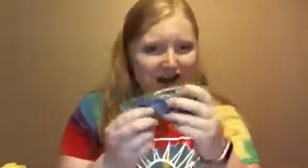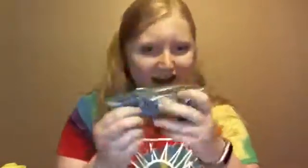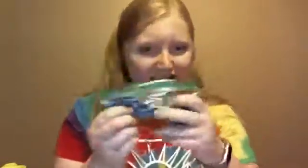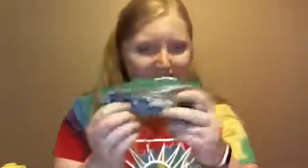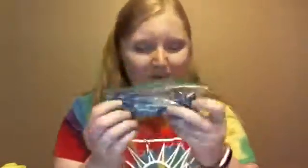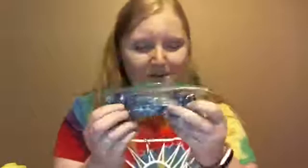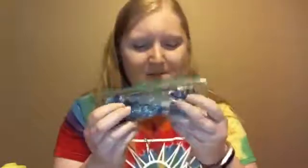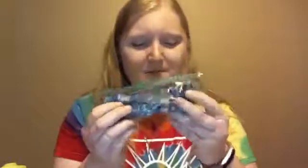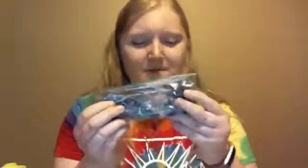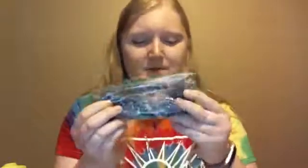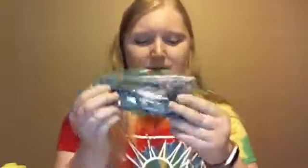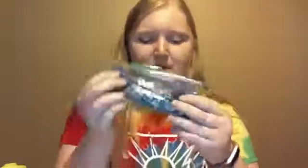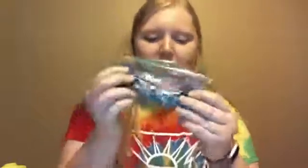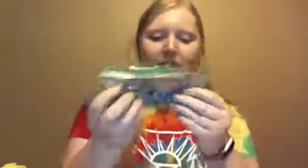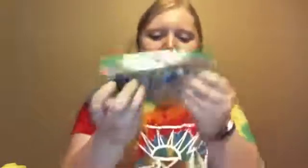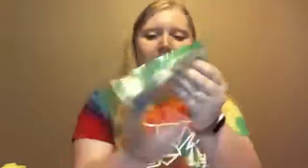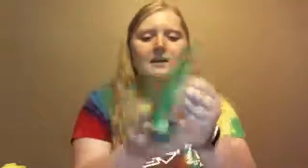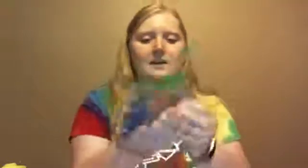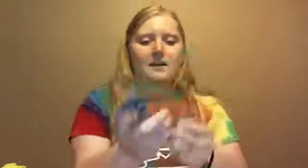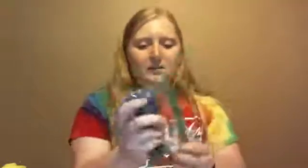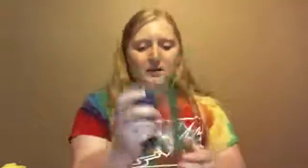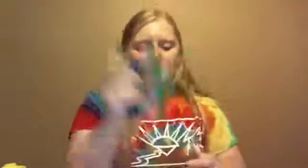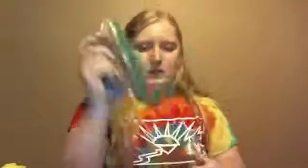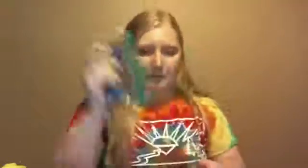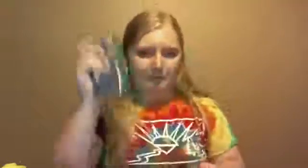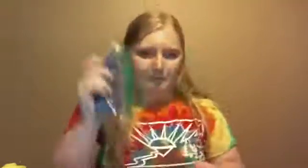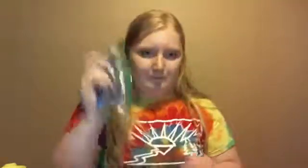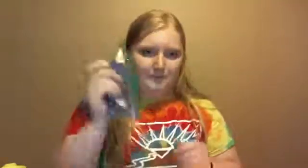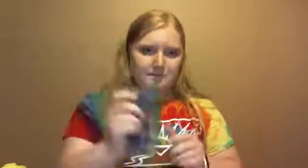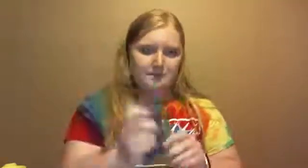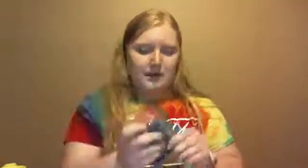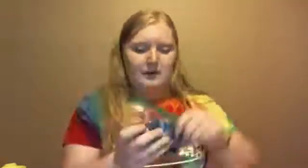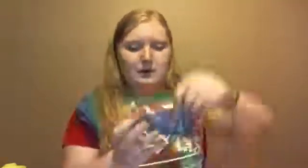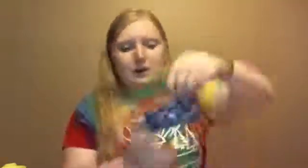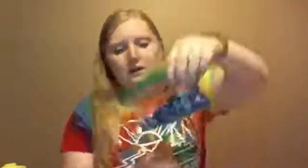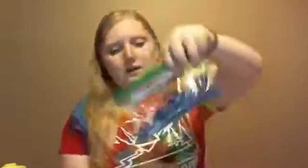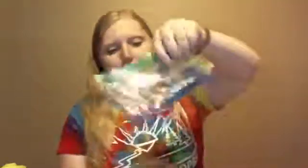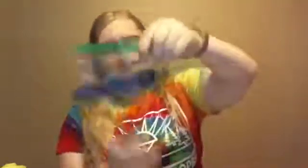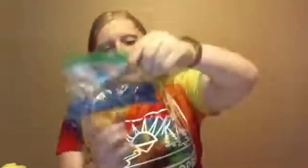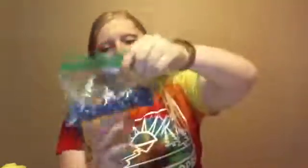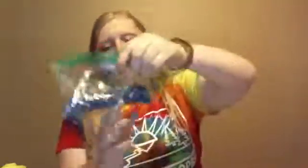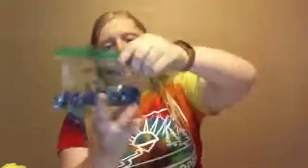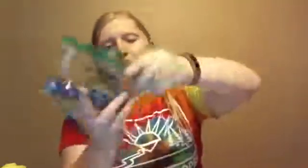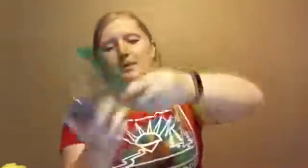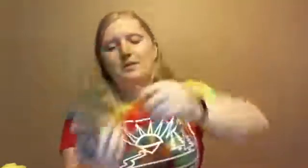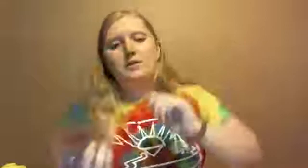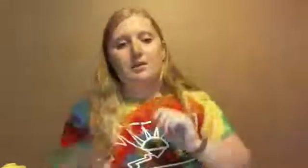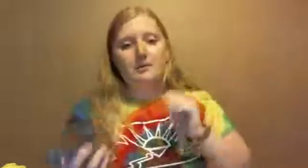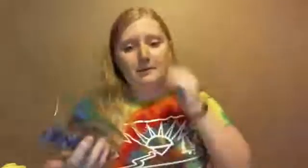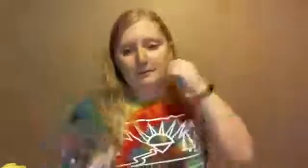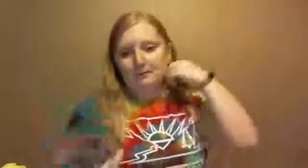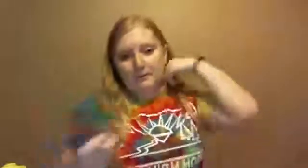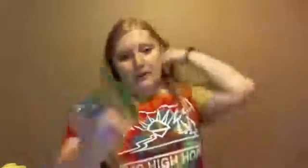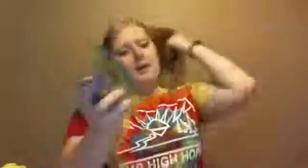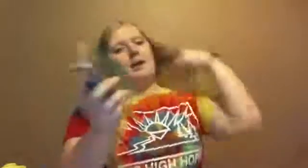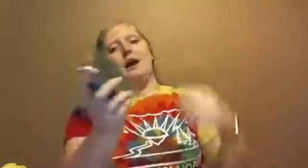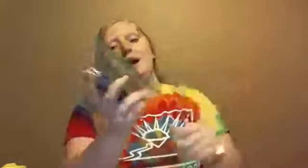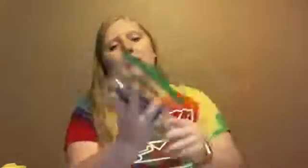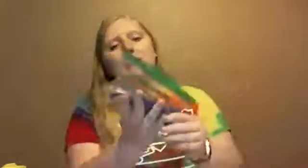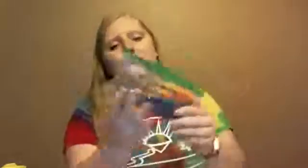chunky. And it sounds pretty cool. You could also put these in a toilet paper tube and use